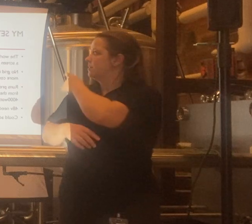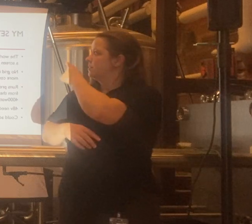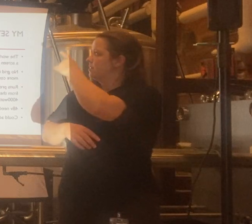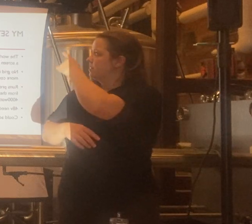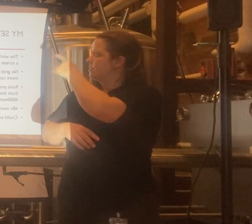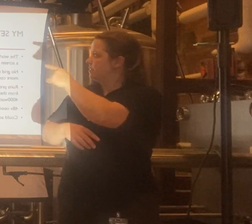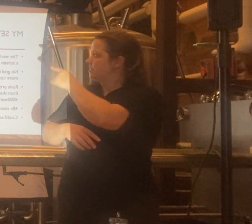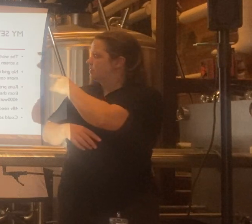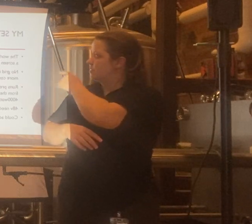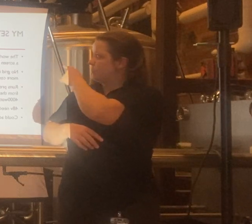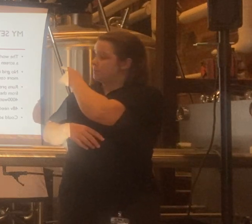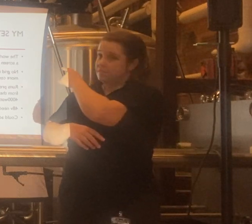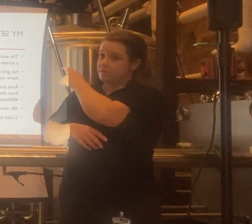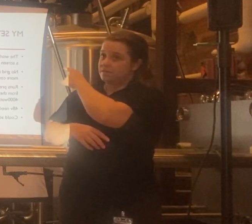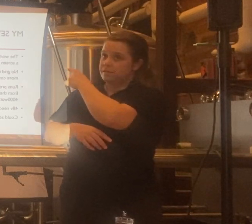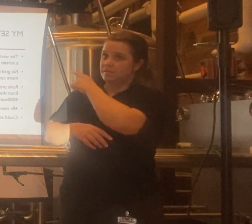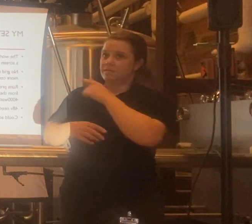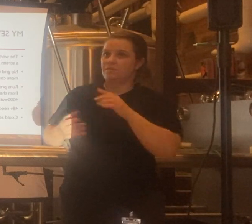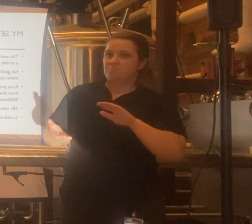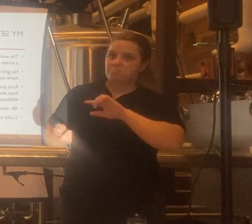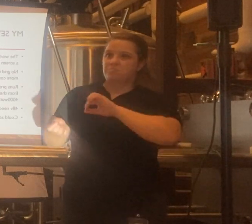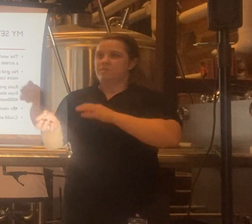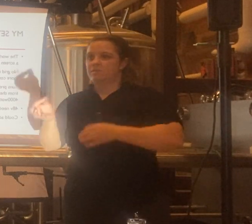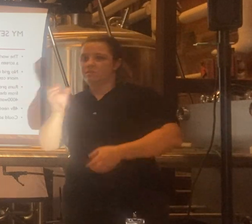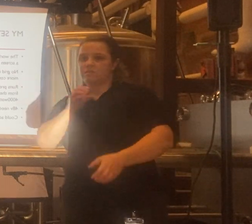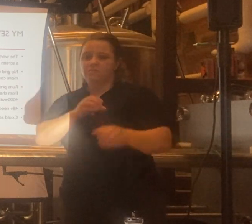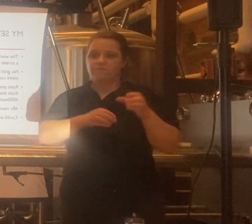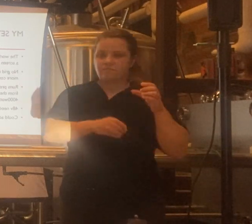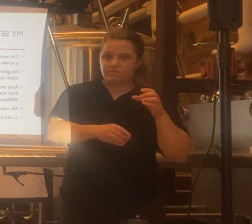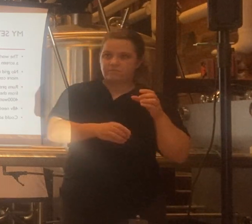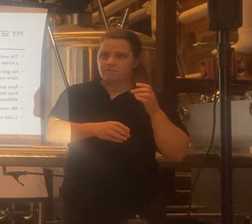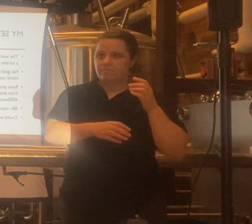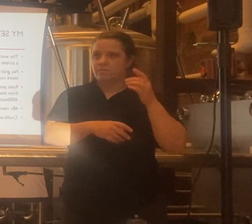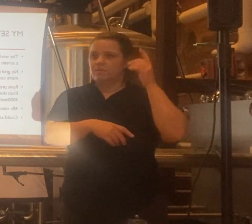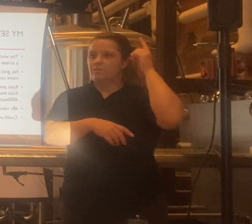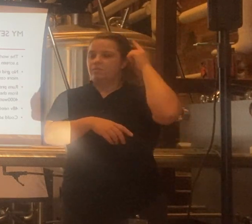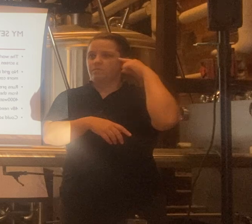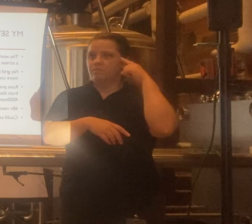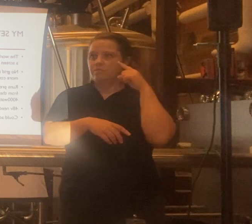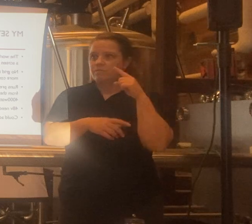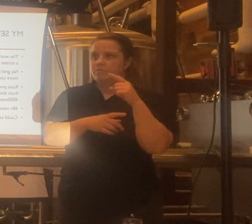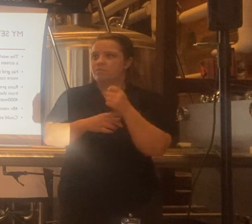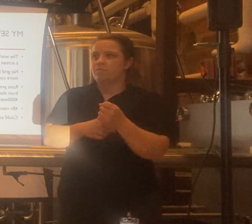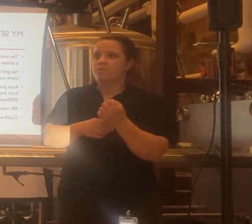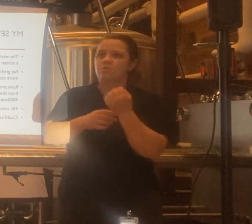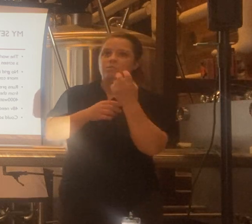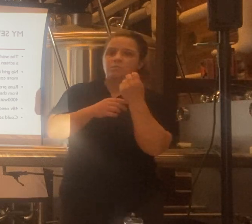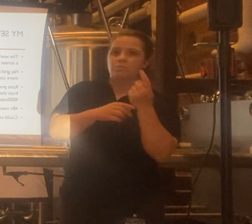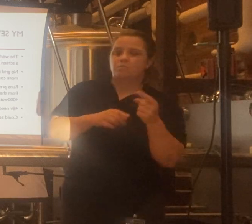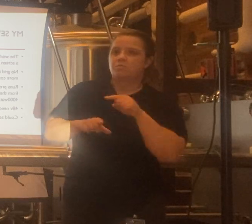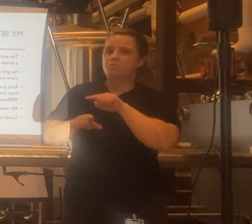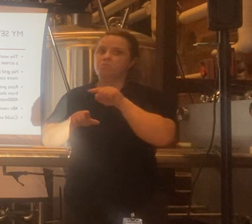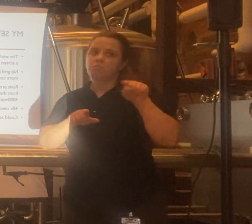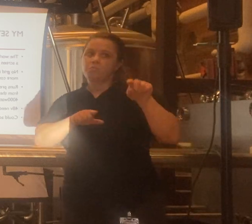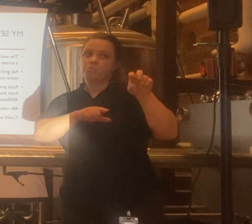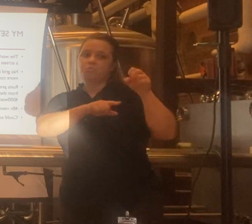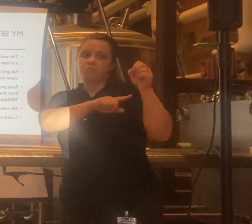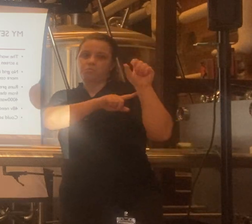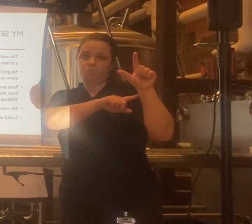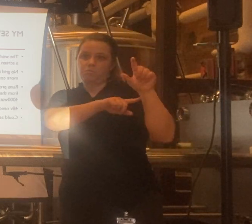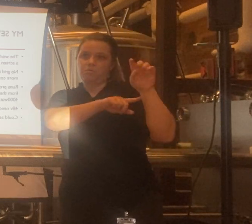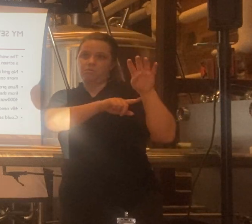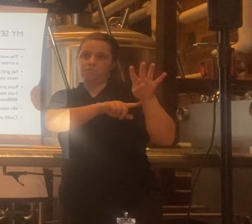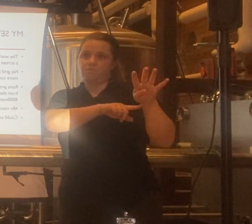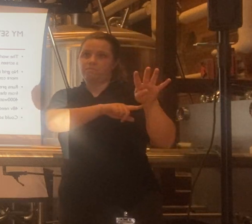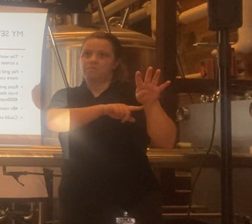converter from 24 volt, and these 2 things take it down to 12 volt to go out to the devices. And so it's ugly, but I